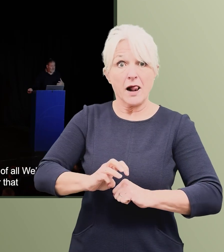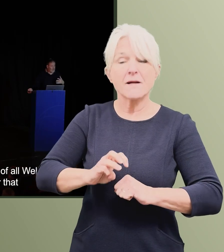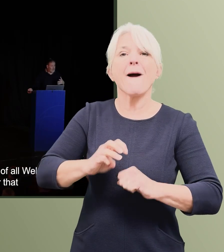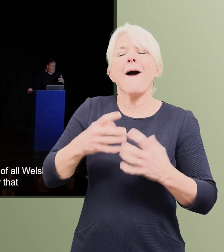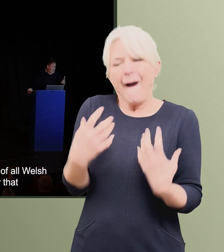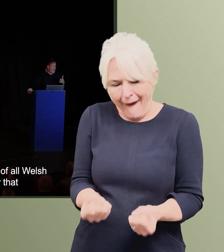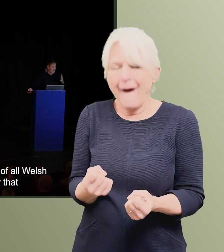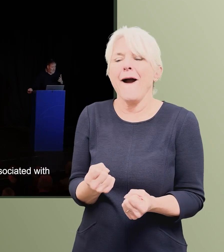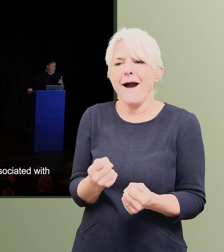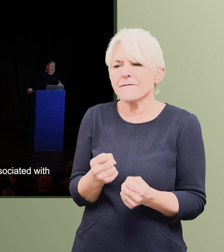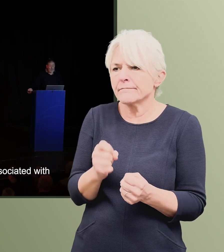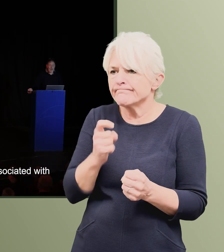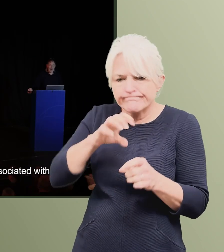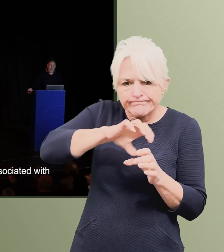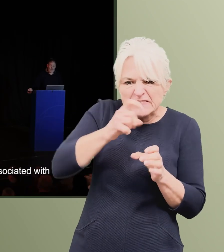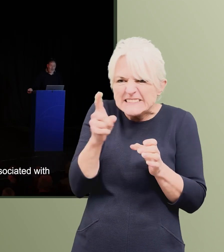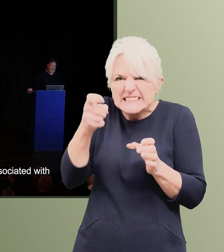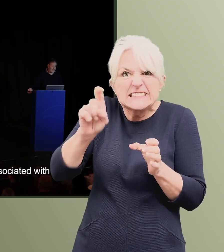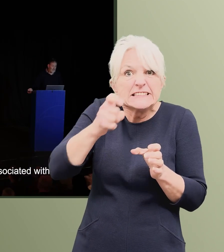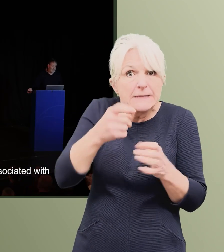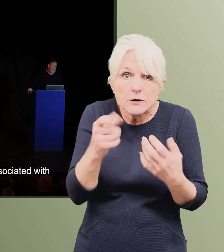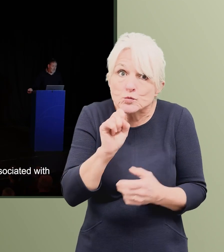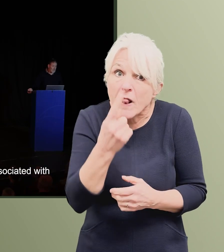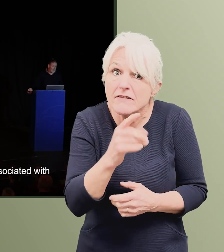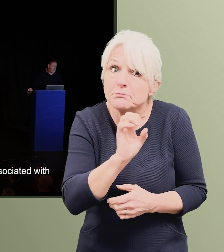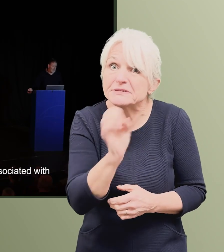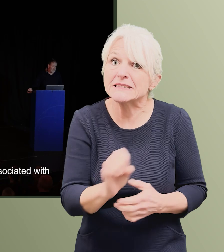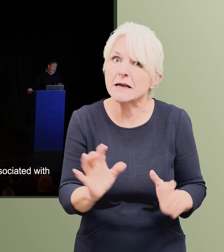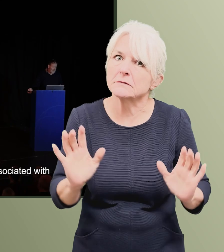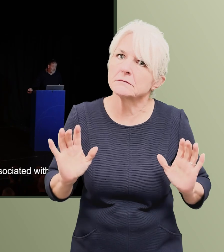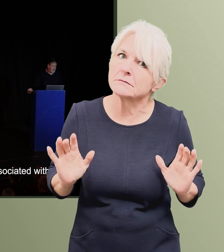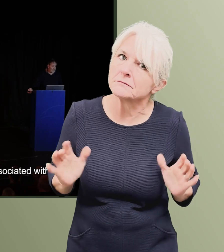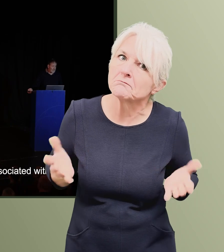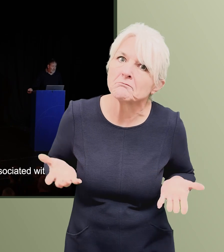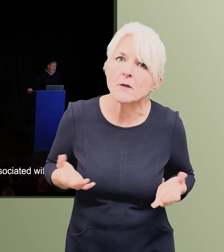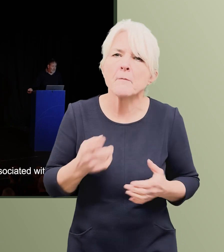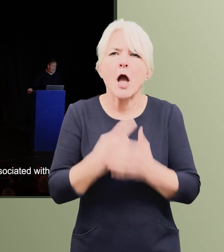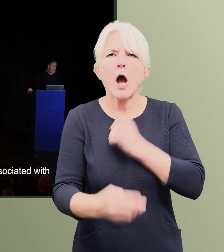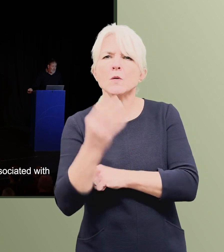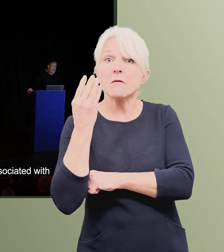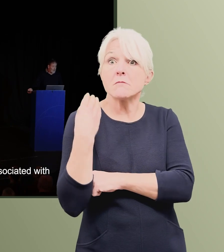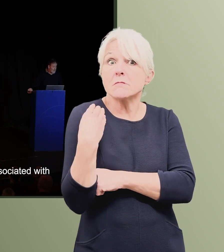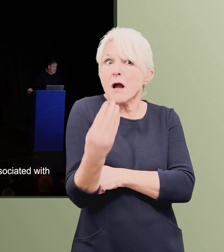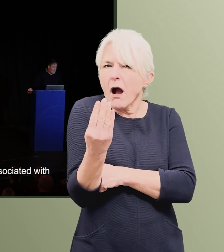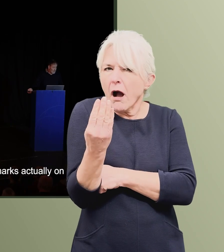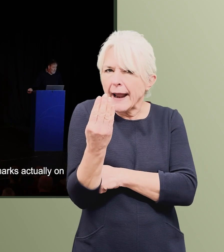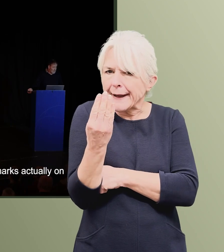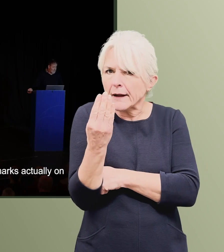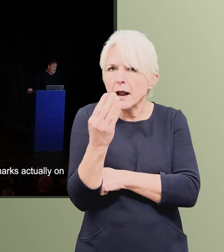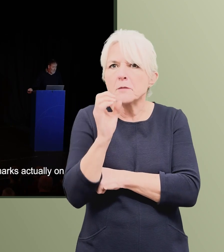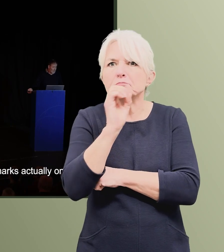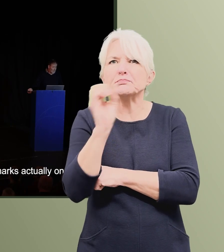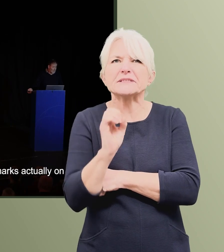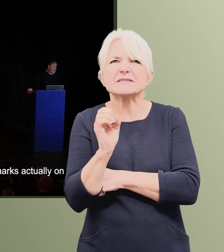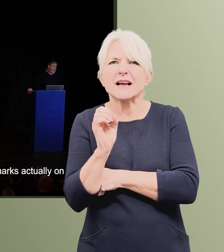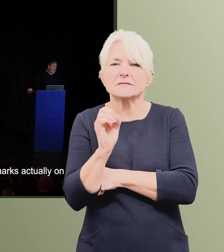have some form of, so far that I know of, rock art directly associated with monuments, and only 9